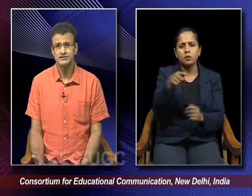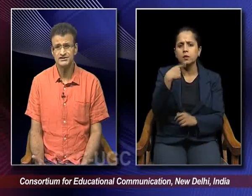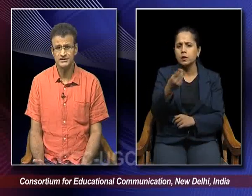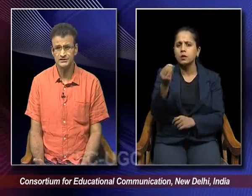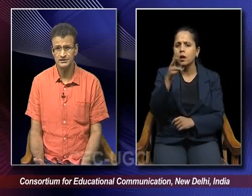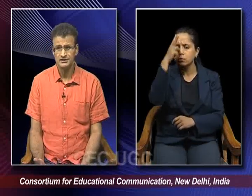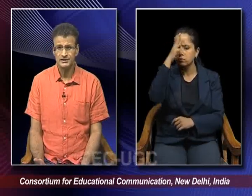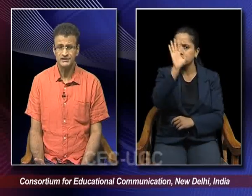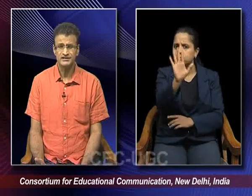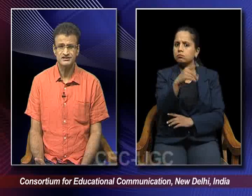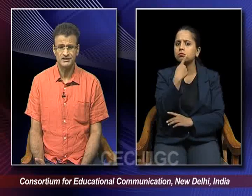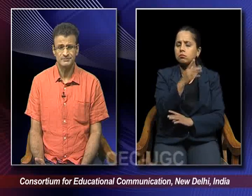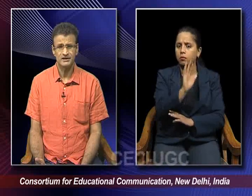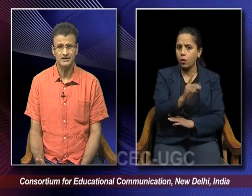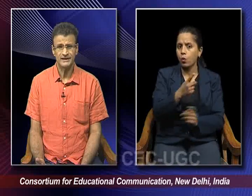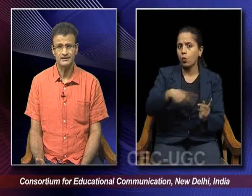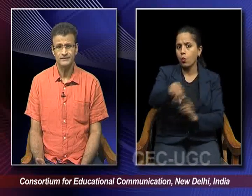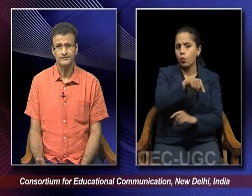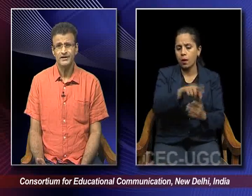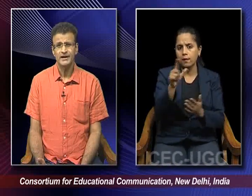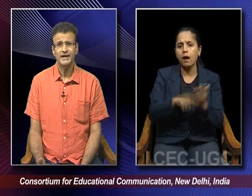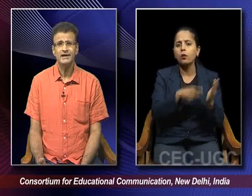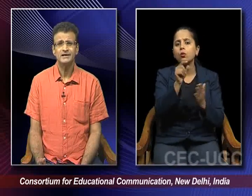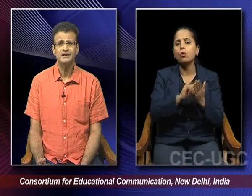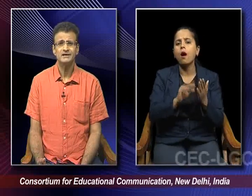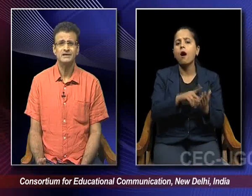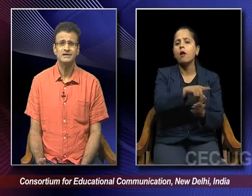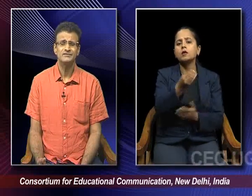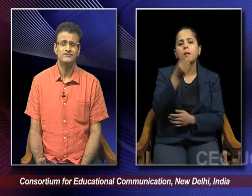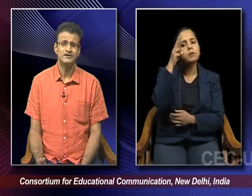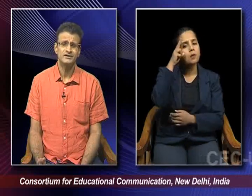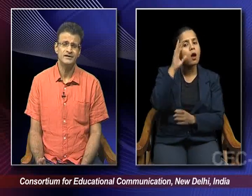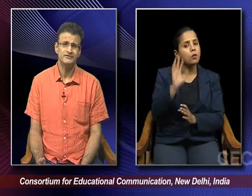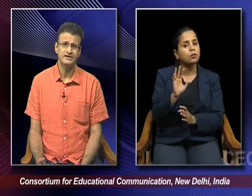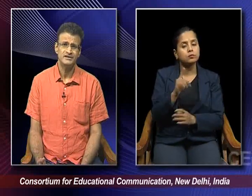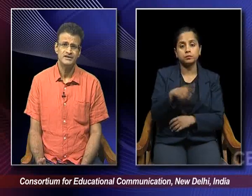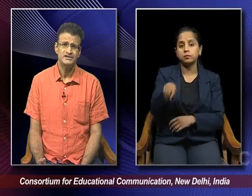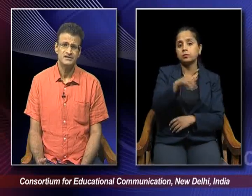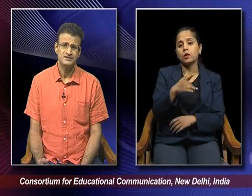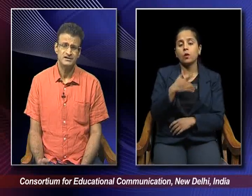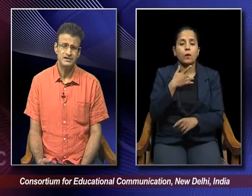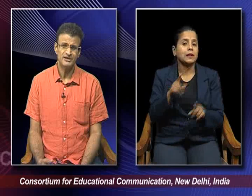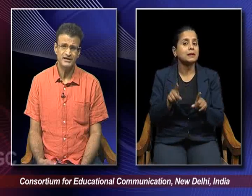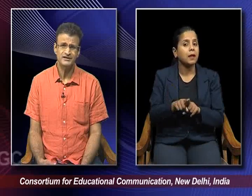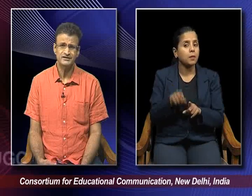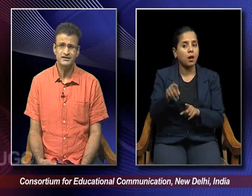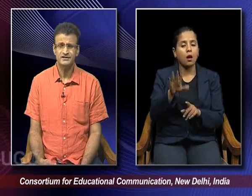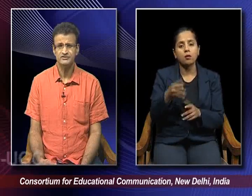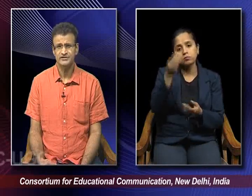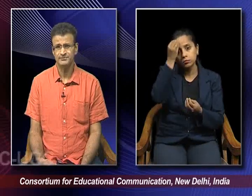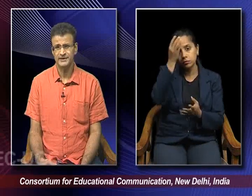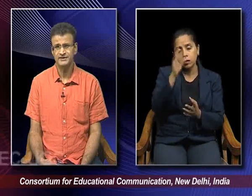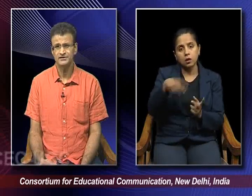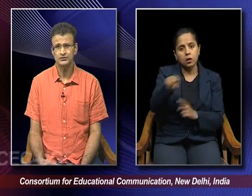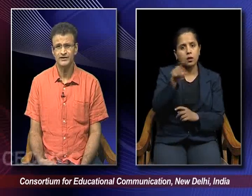of concern in this particular letter, and he in a way communicated that he was